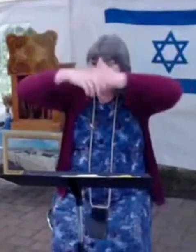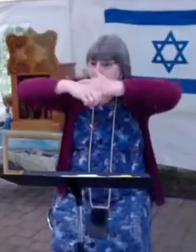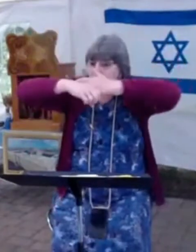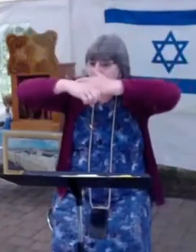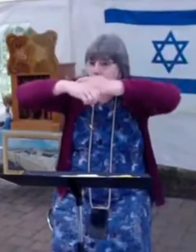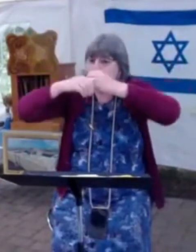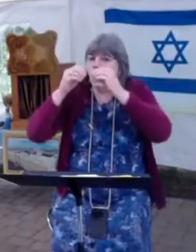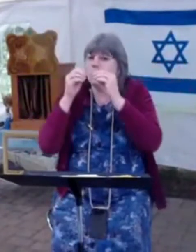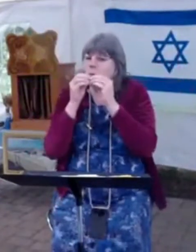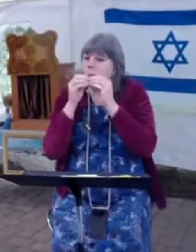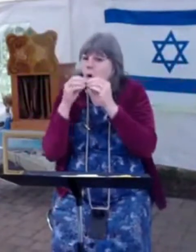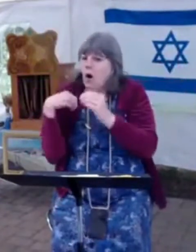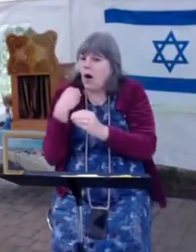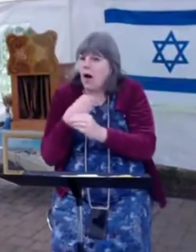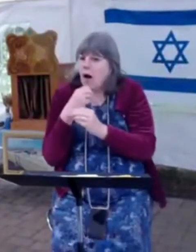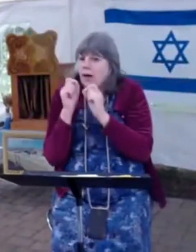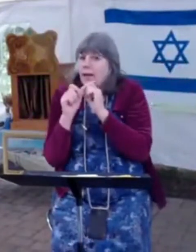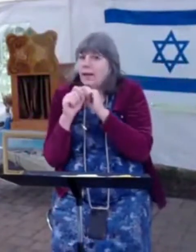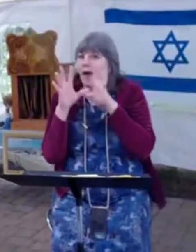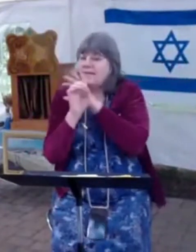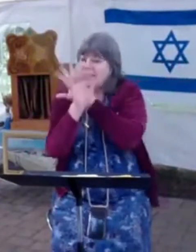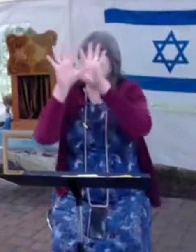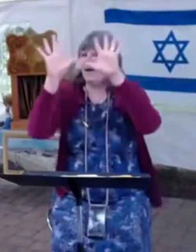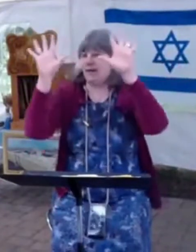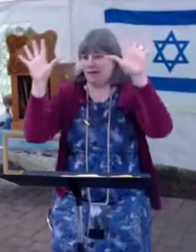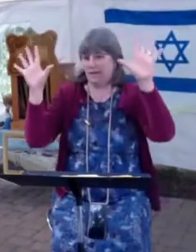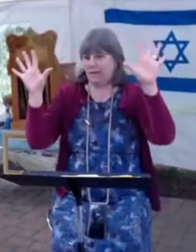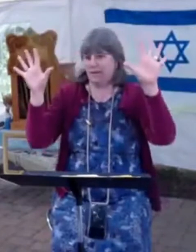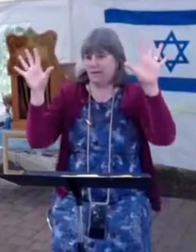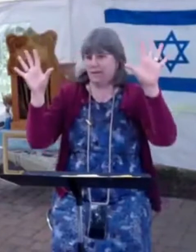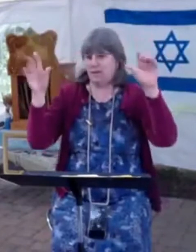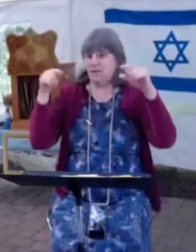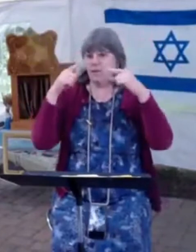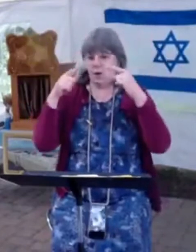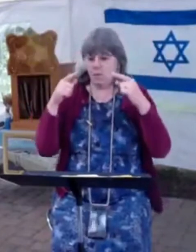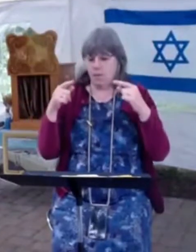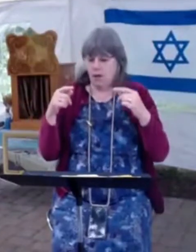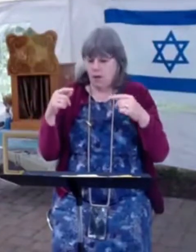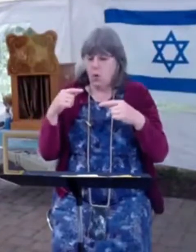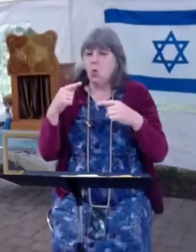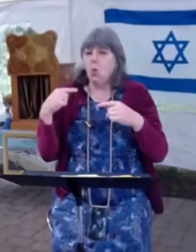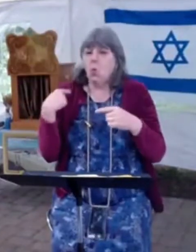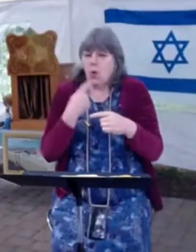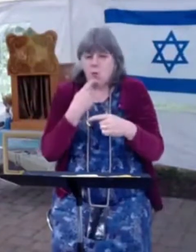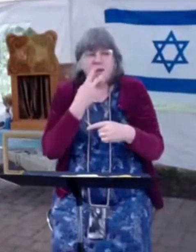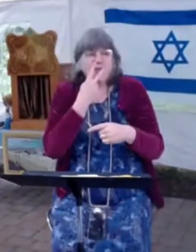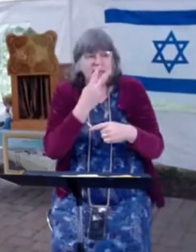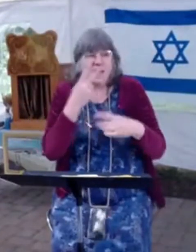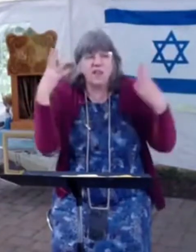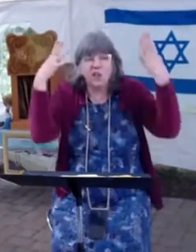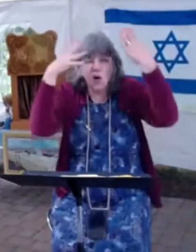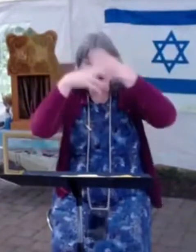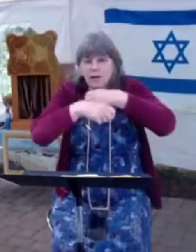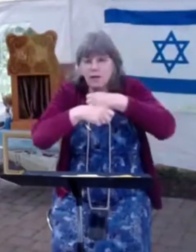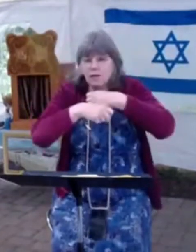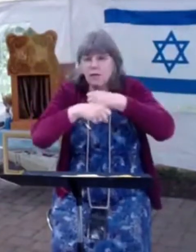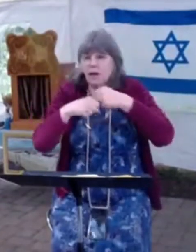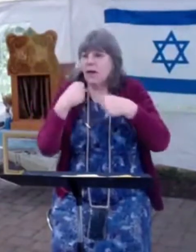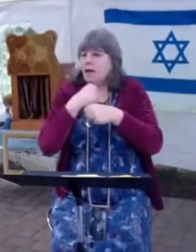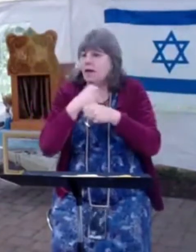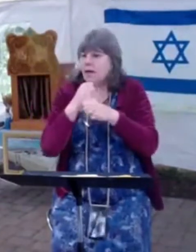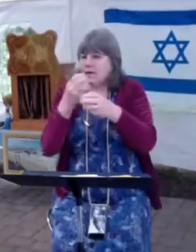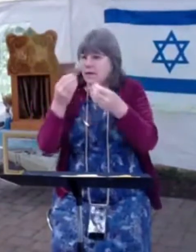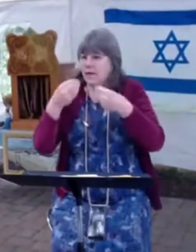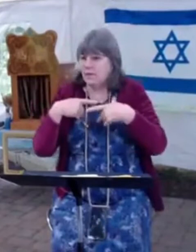This devilish darkness that has fallen upon the world gives us a great opportunity. It gives us the opportunity to shine